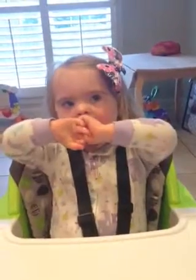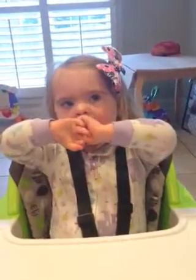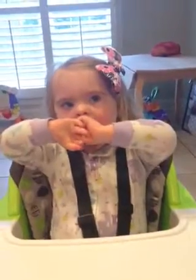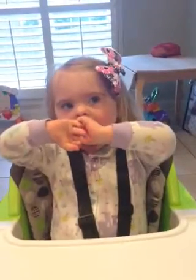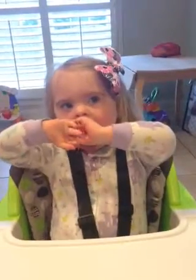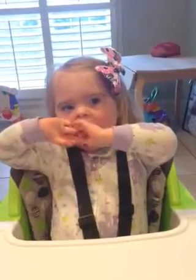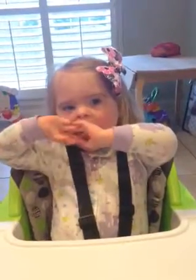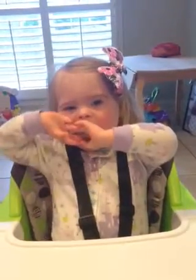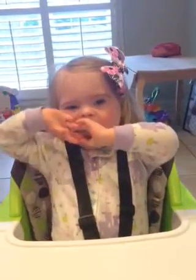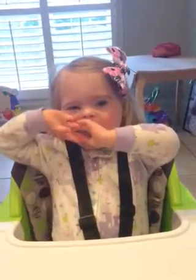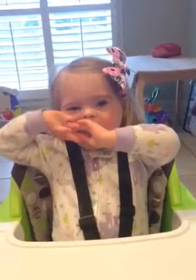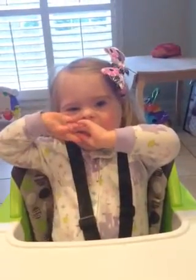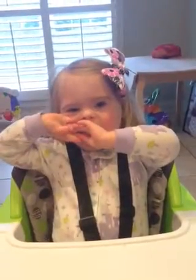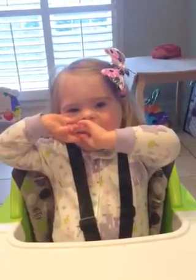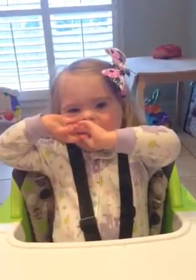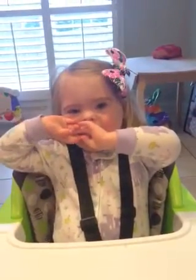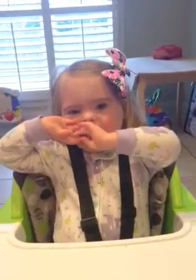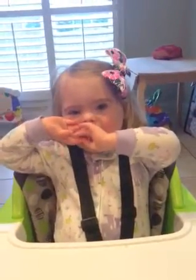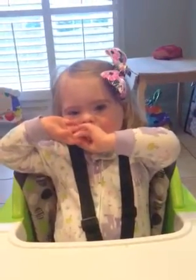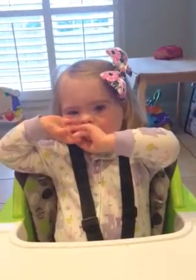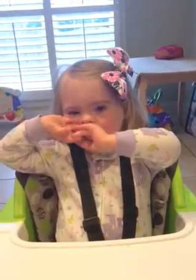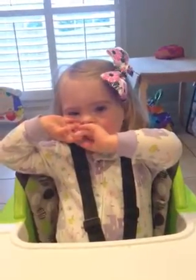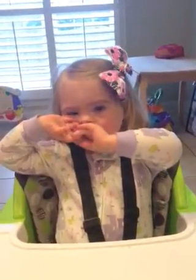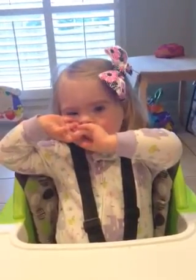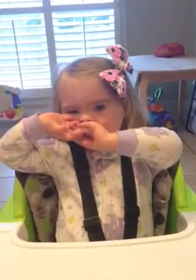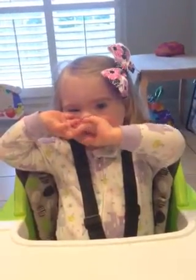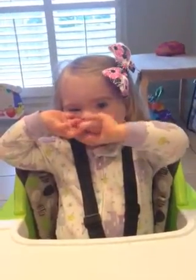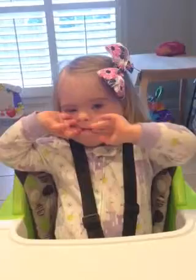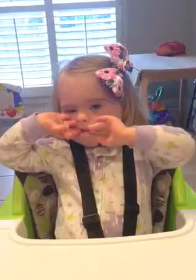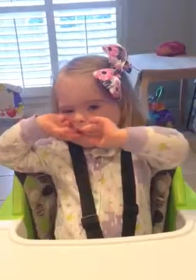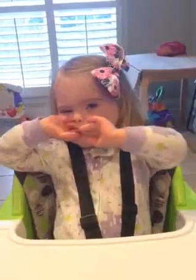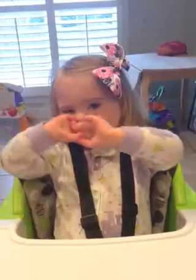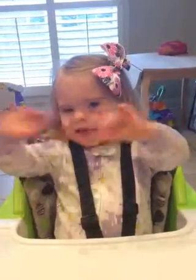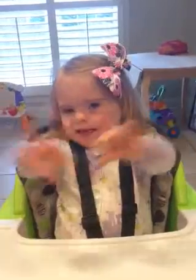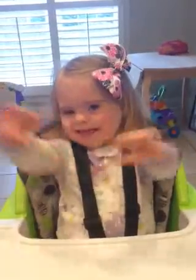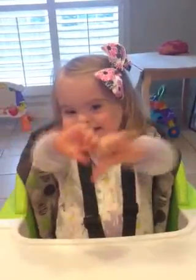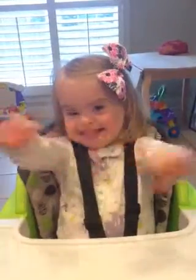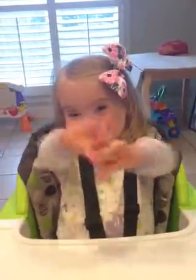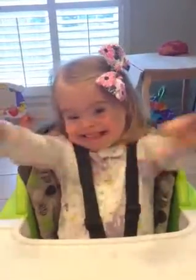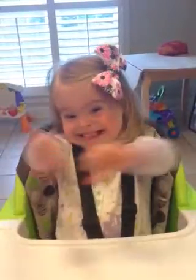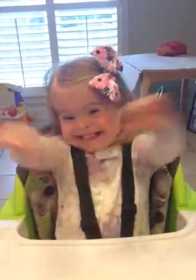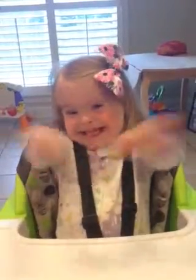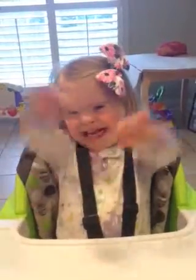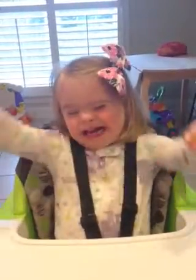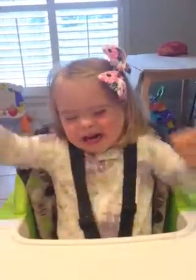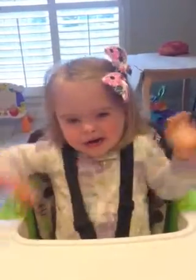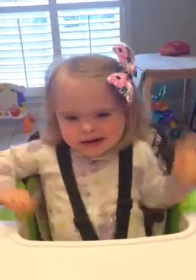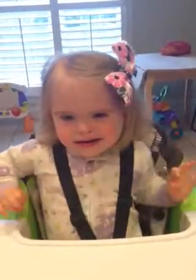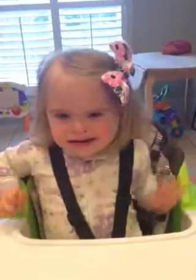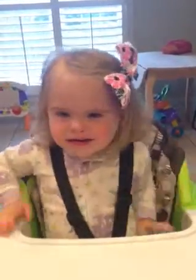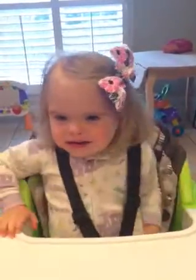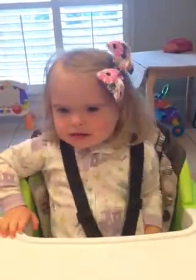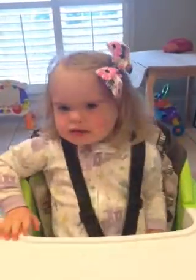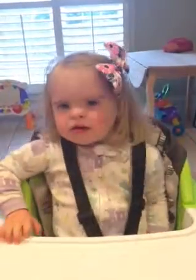a lot like one of our favorite signs, which is shoe. Can you say shoe? Good. What about sock,